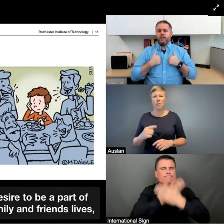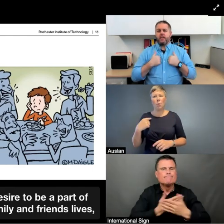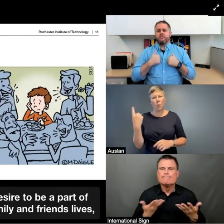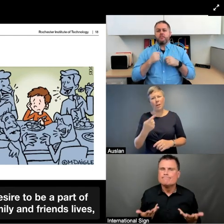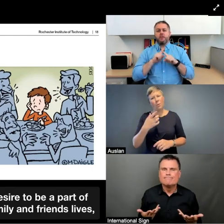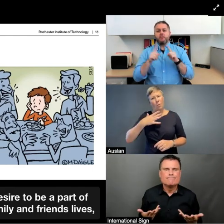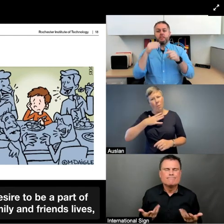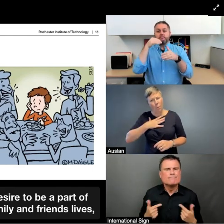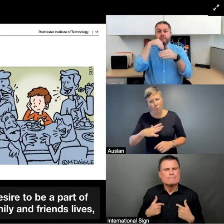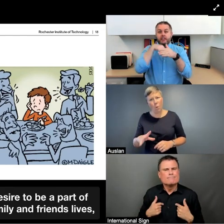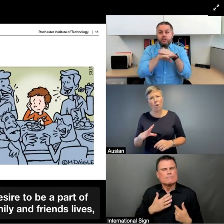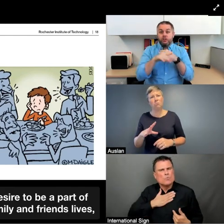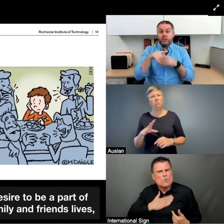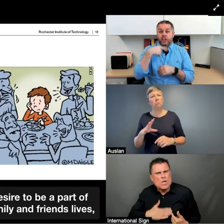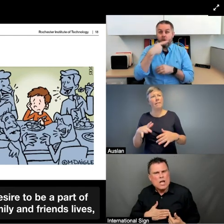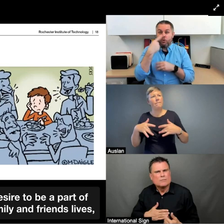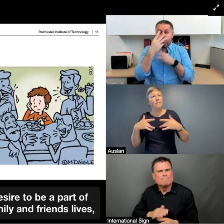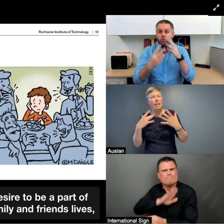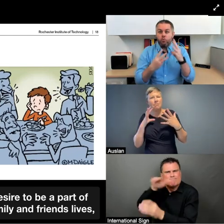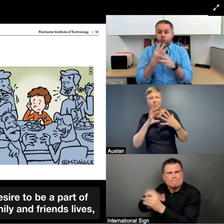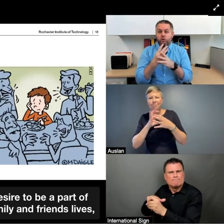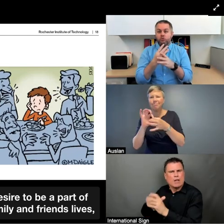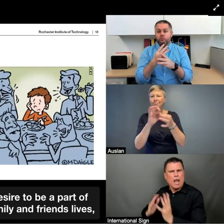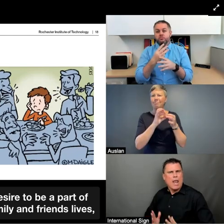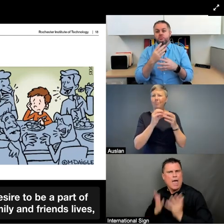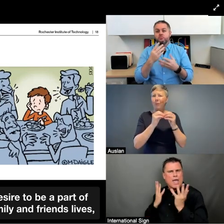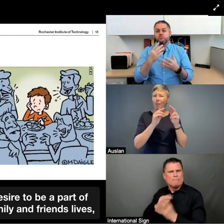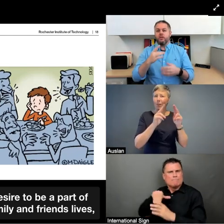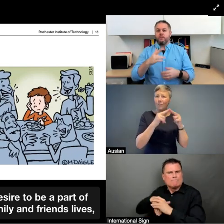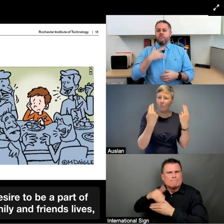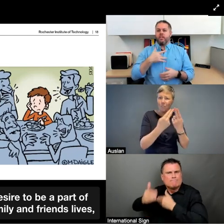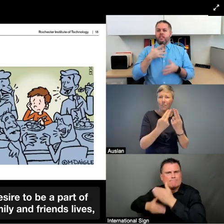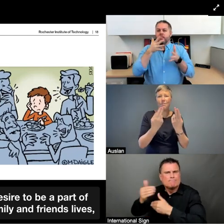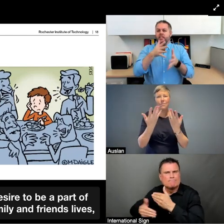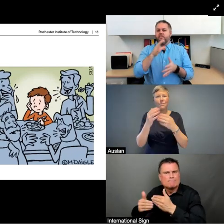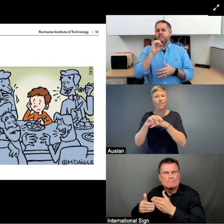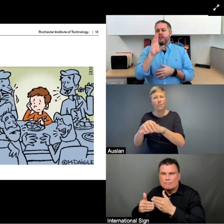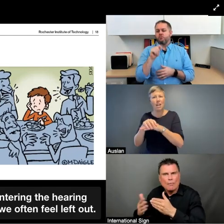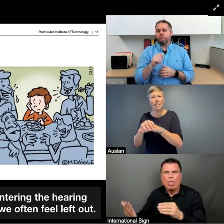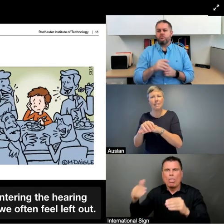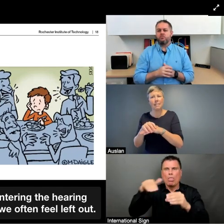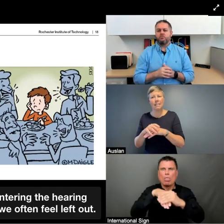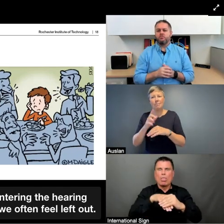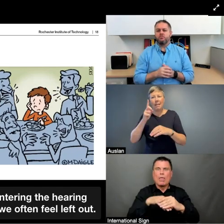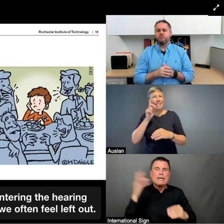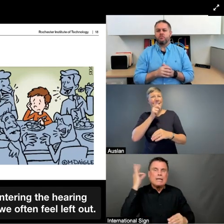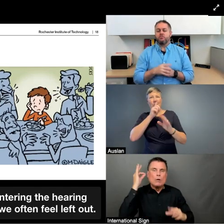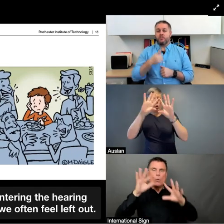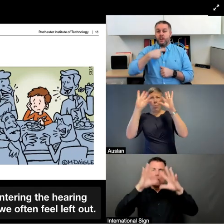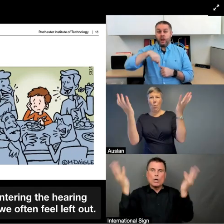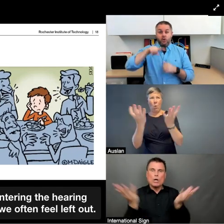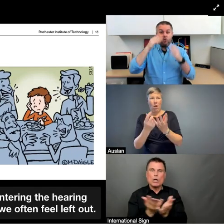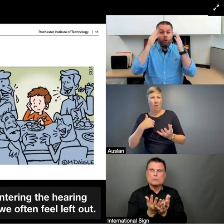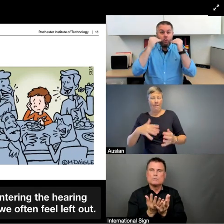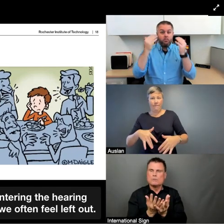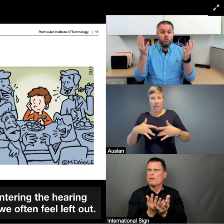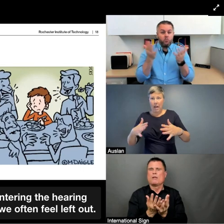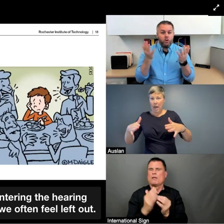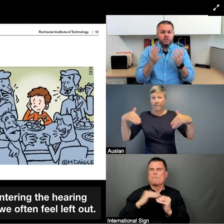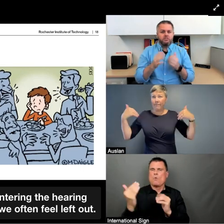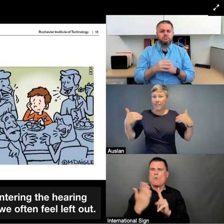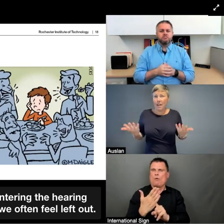We desire to be a part of our family and friends' lives, but entering the hearing world,